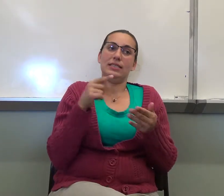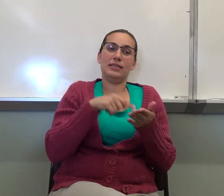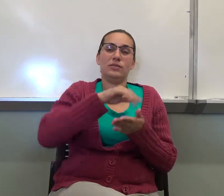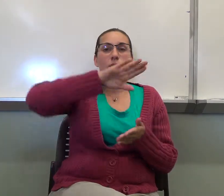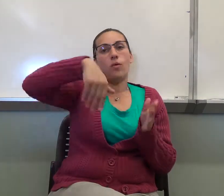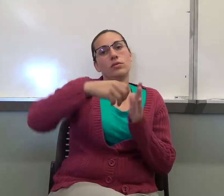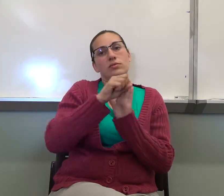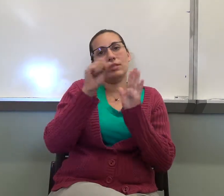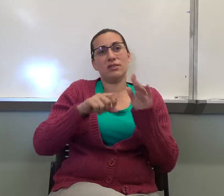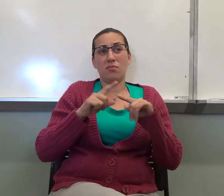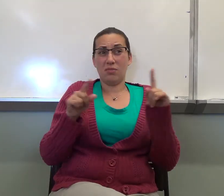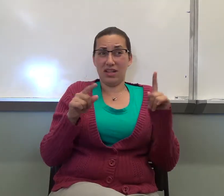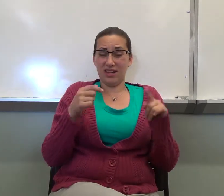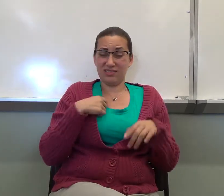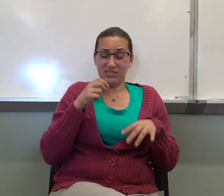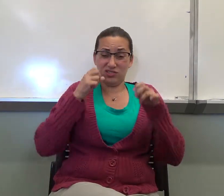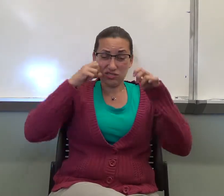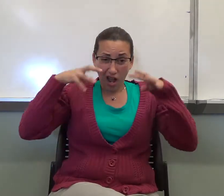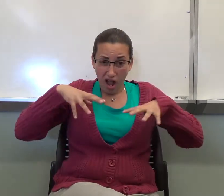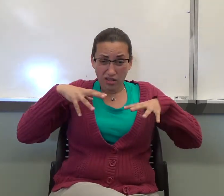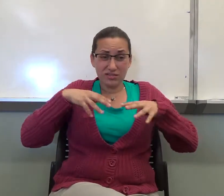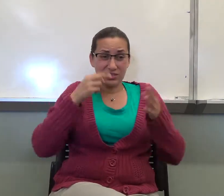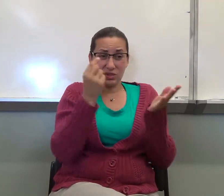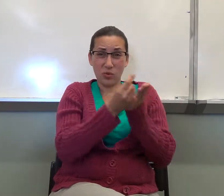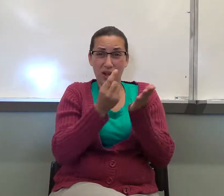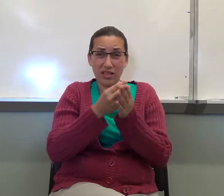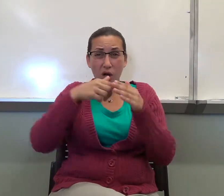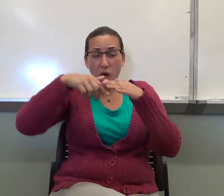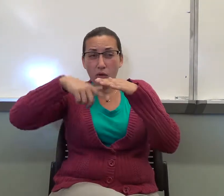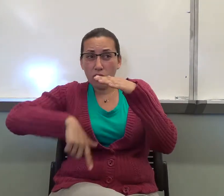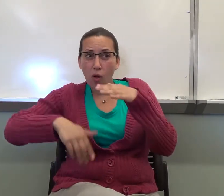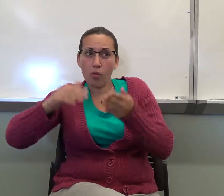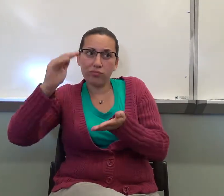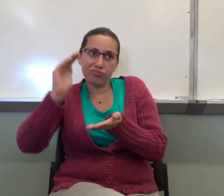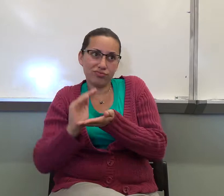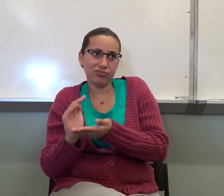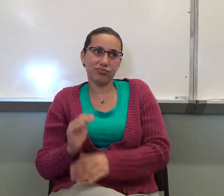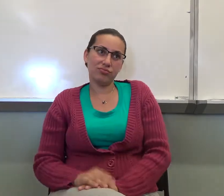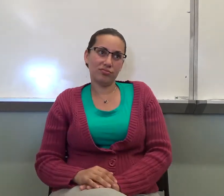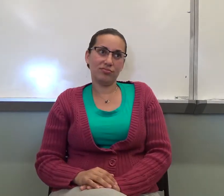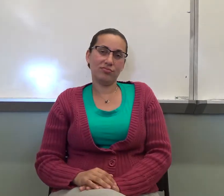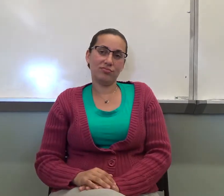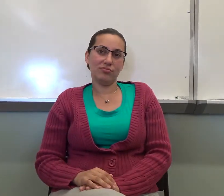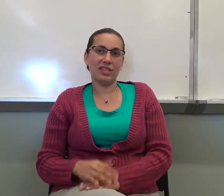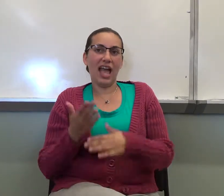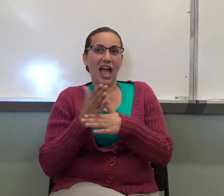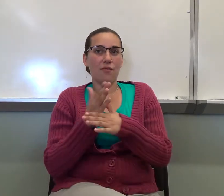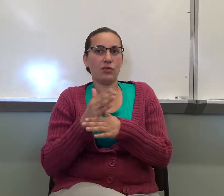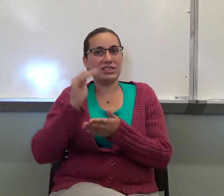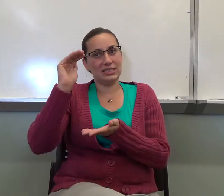grades were, the average. Now, there are some people that are well, some people not.